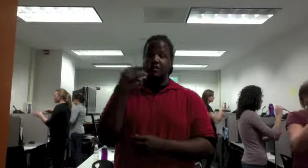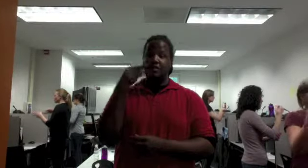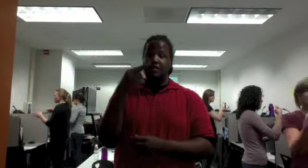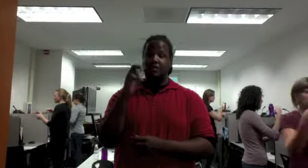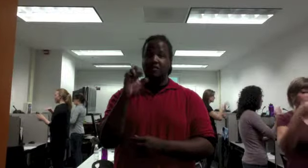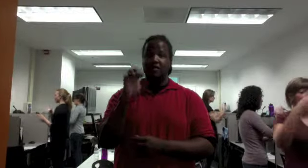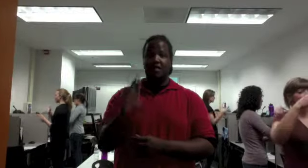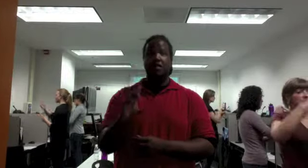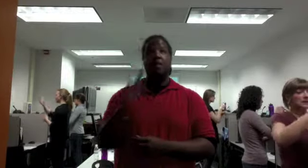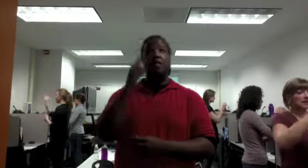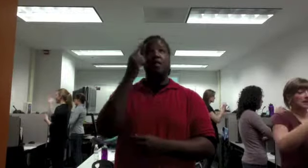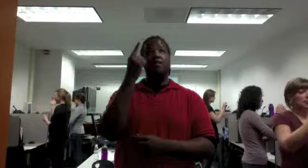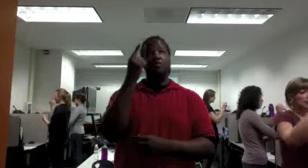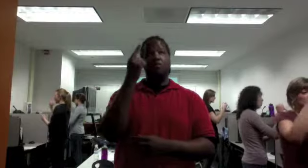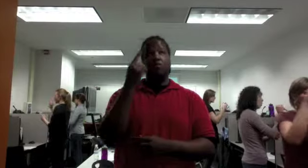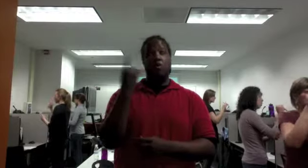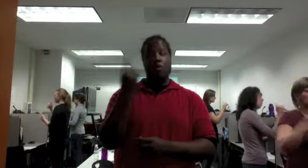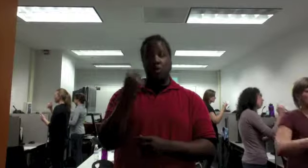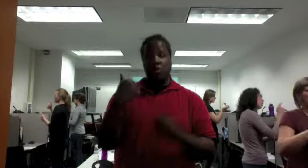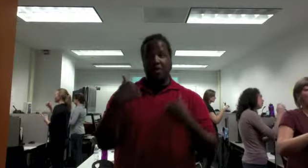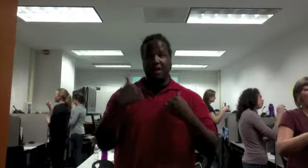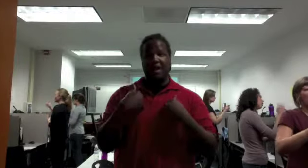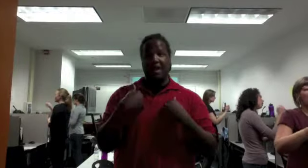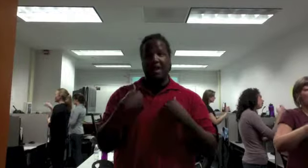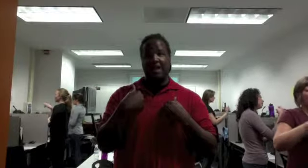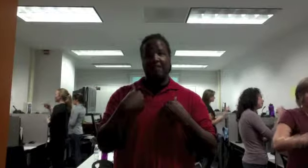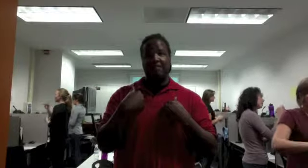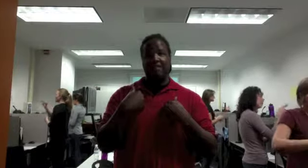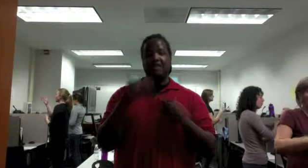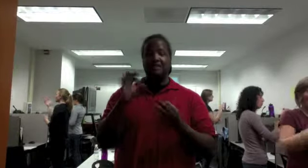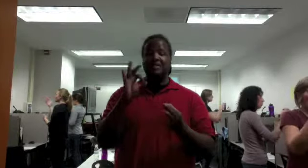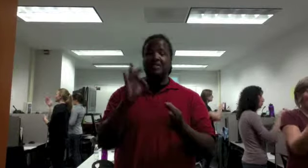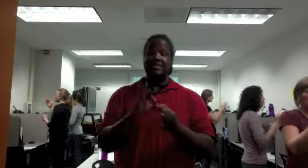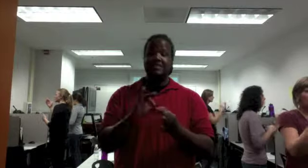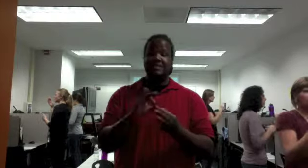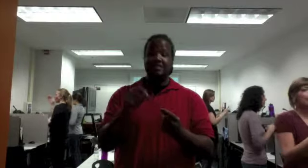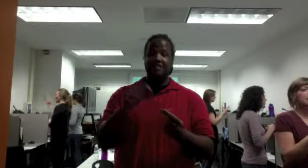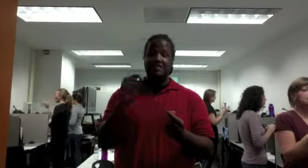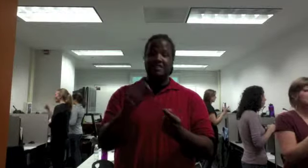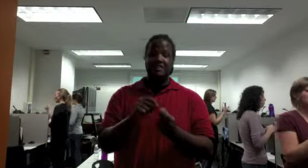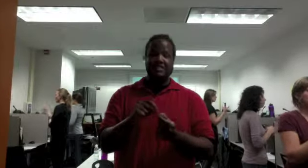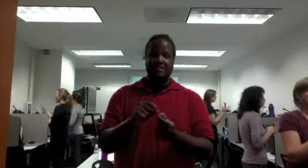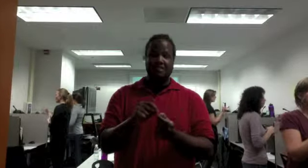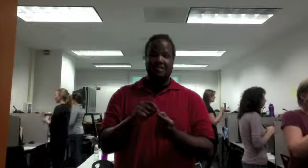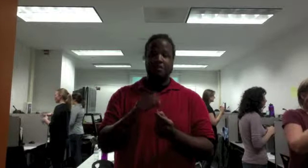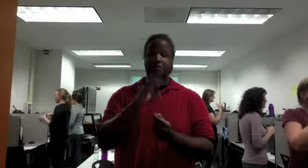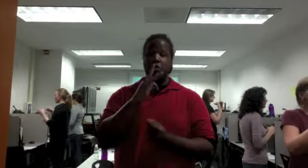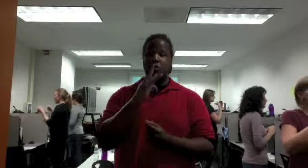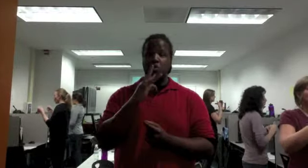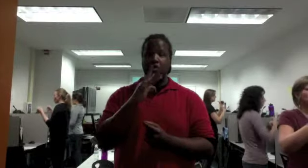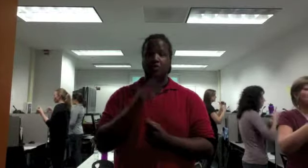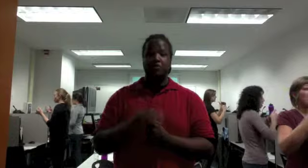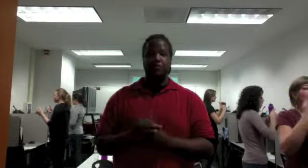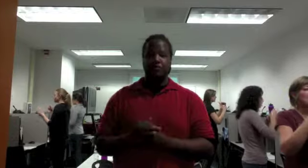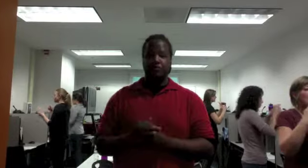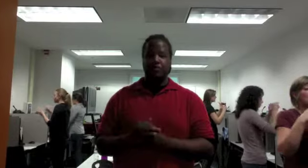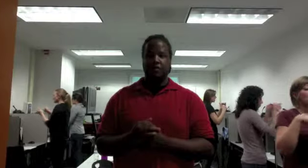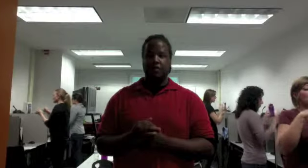atmosphere will only hold a certain amount of water vapor. When it reaches